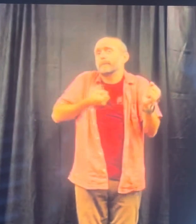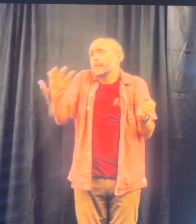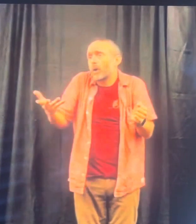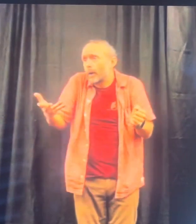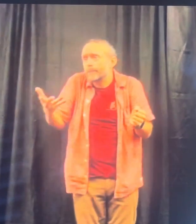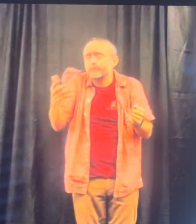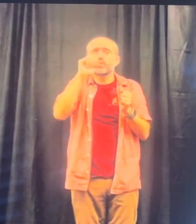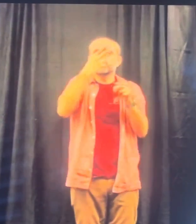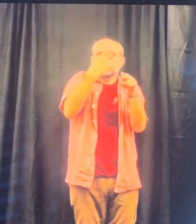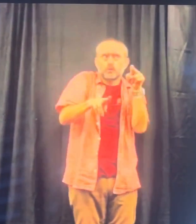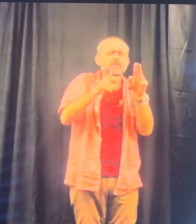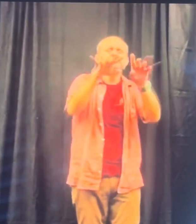maybe it could be,